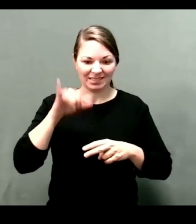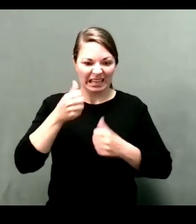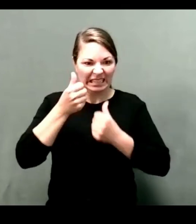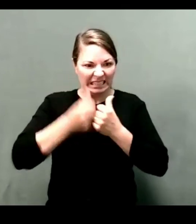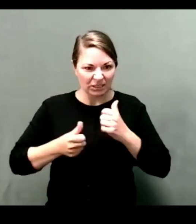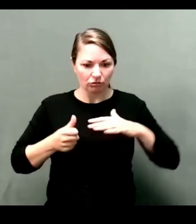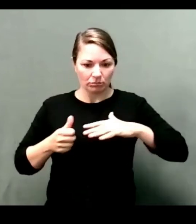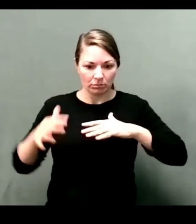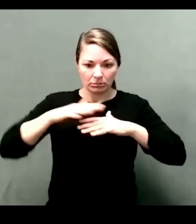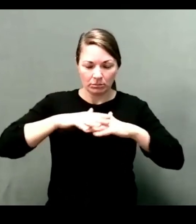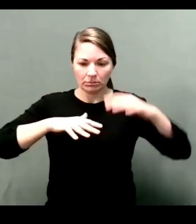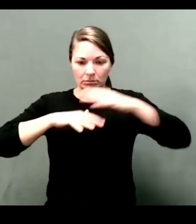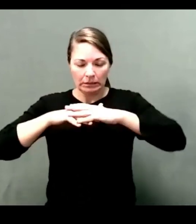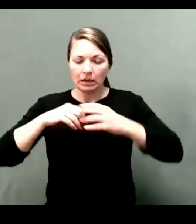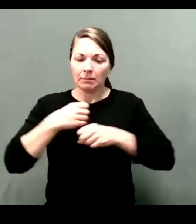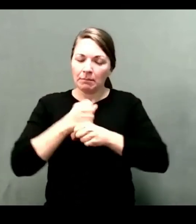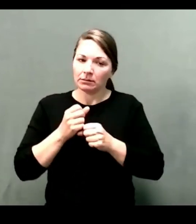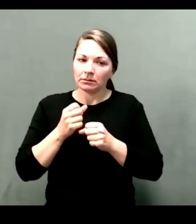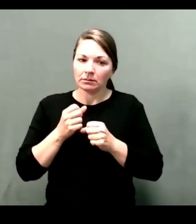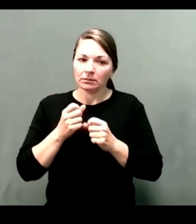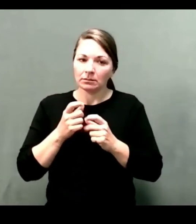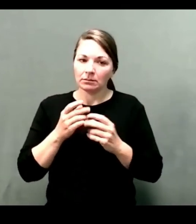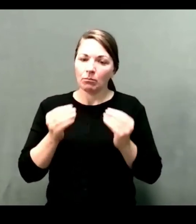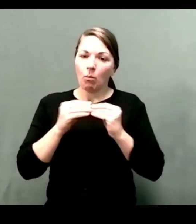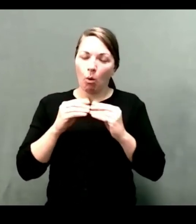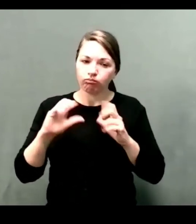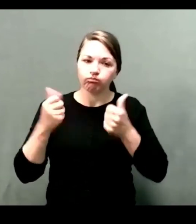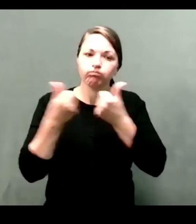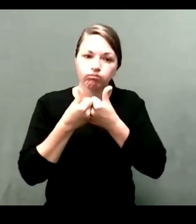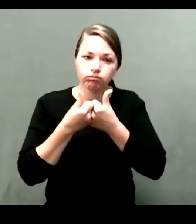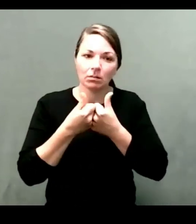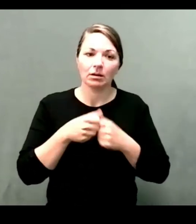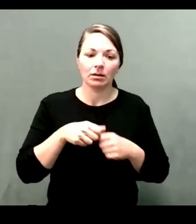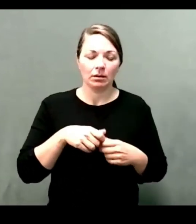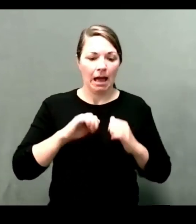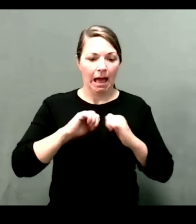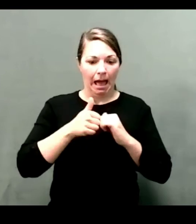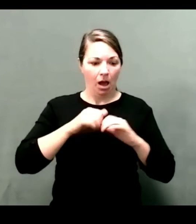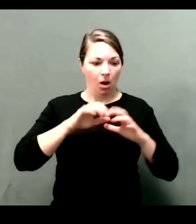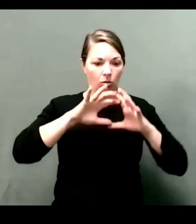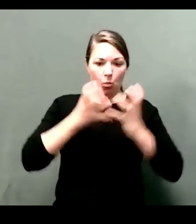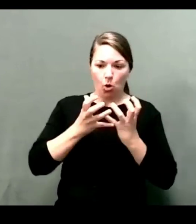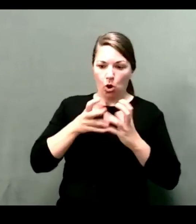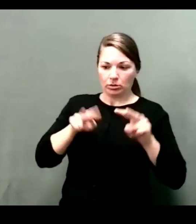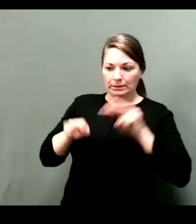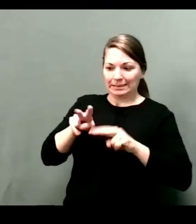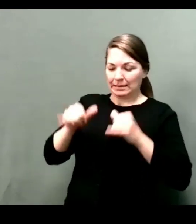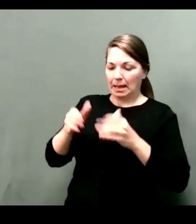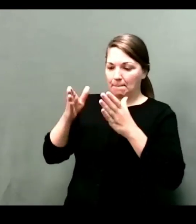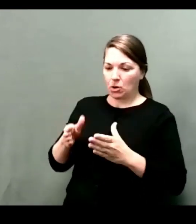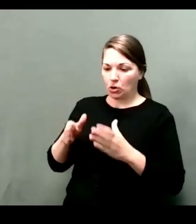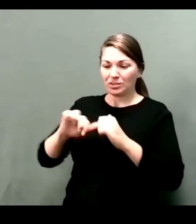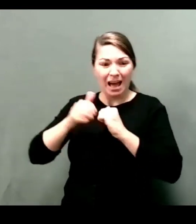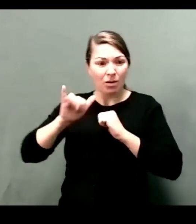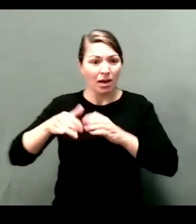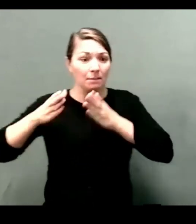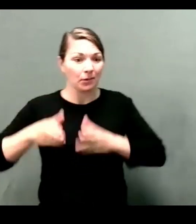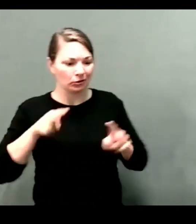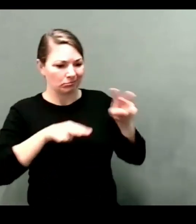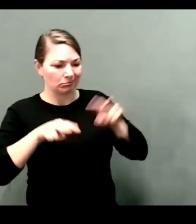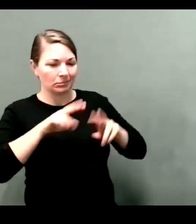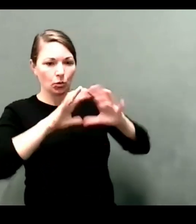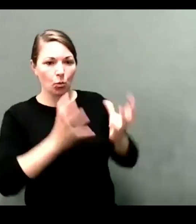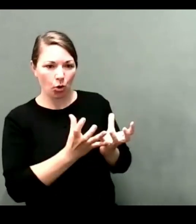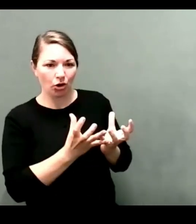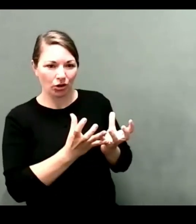and influencing the way that this person experiences the world, or the way the world experiences this person, right? And so you have two examples